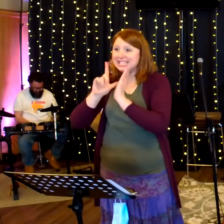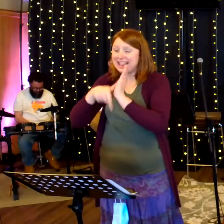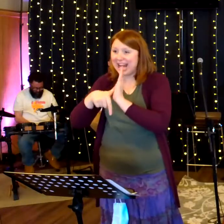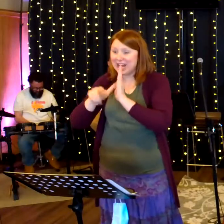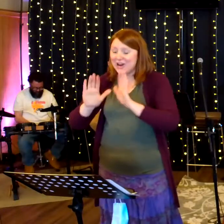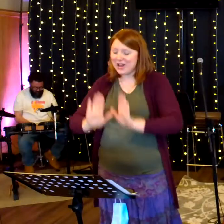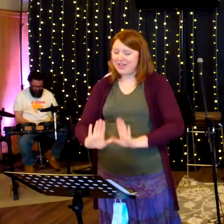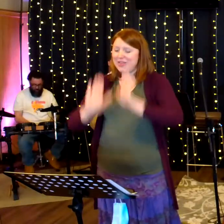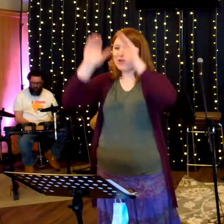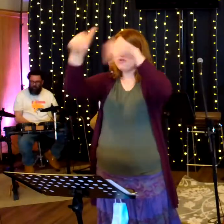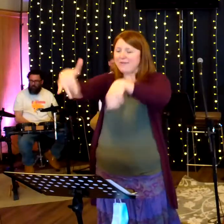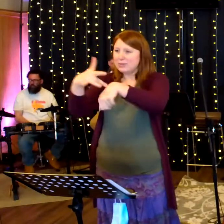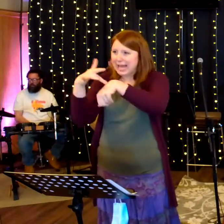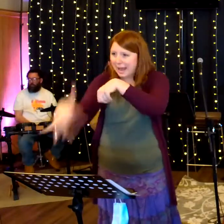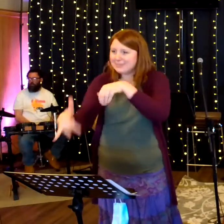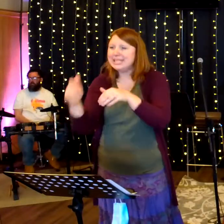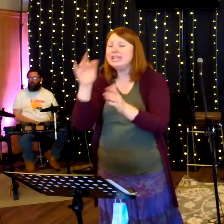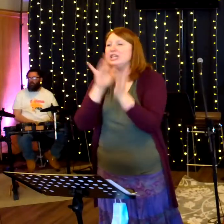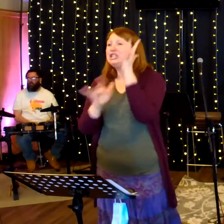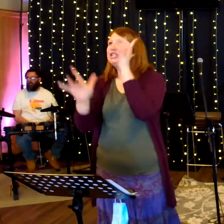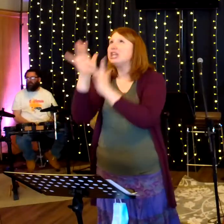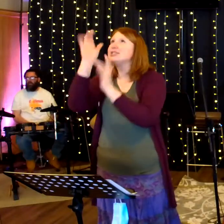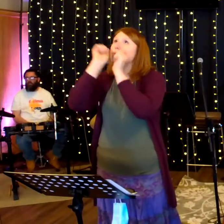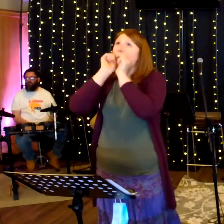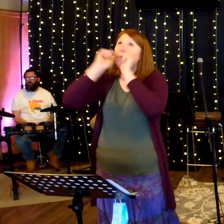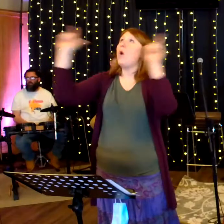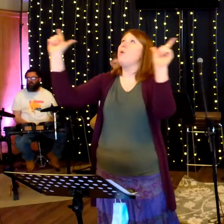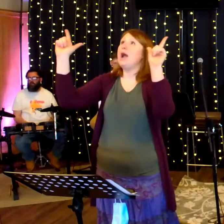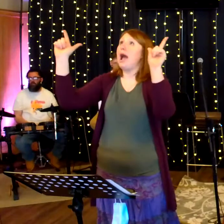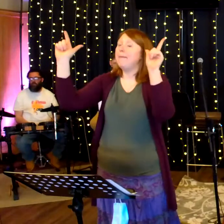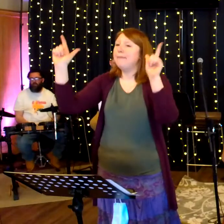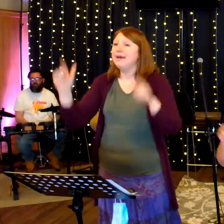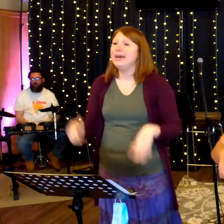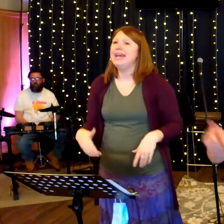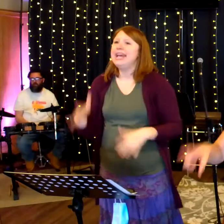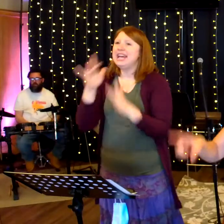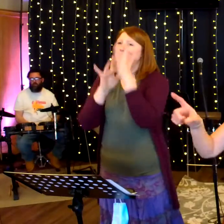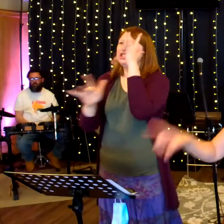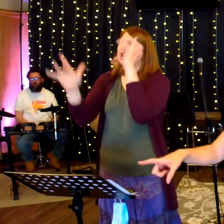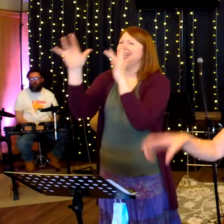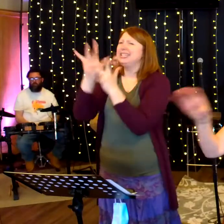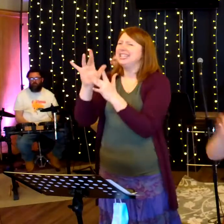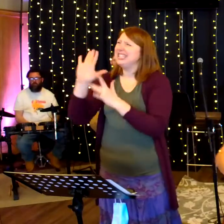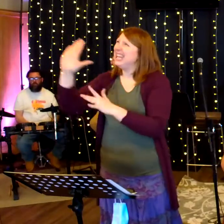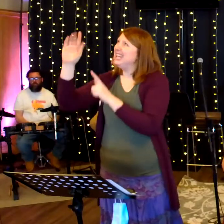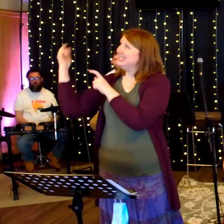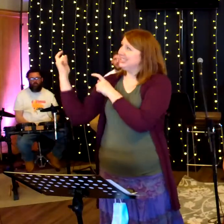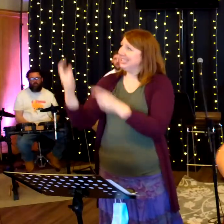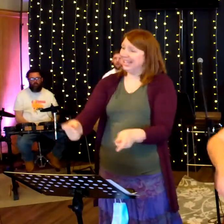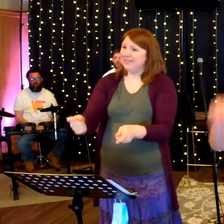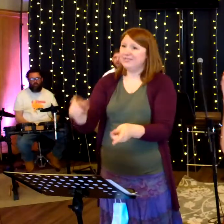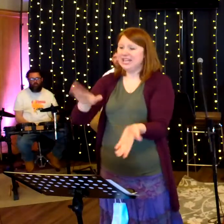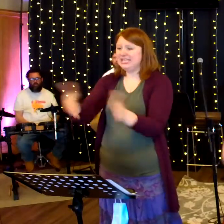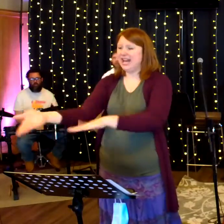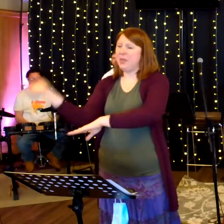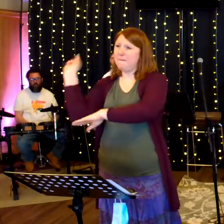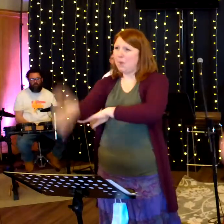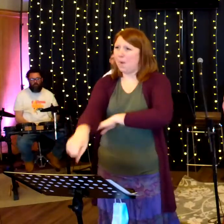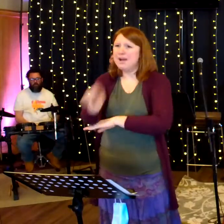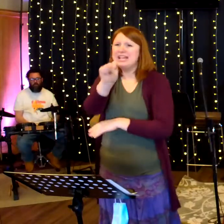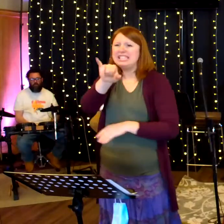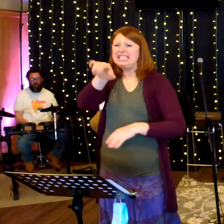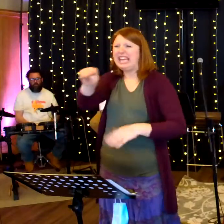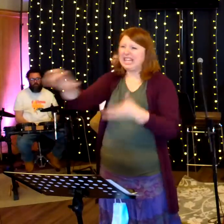empty, Jesus was resurrected, and by his sacrifice on the cross, and from that moment forward, death was defeated, and sin had